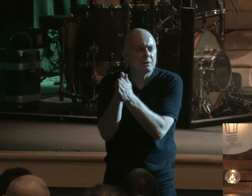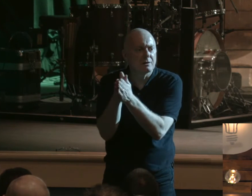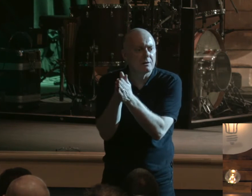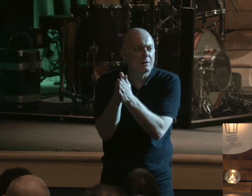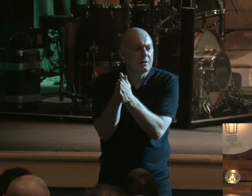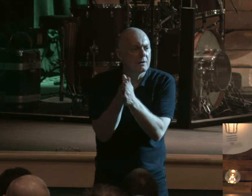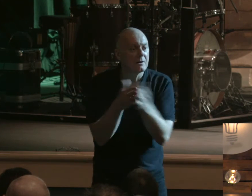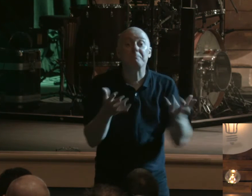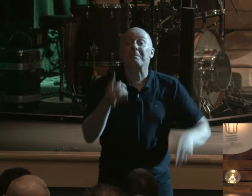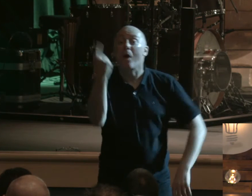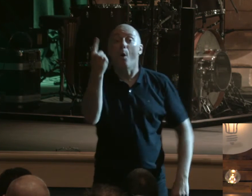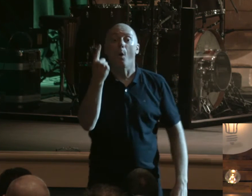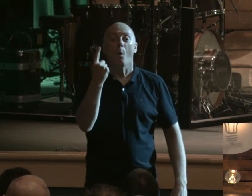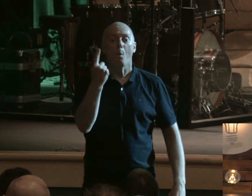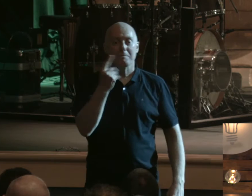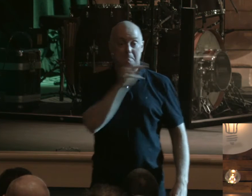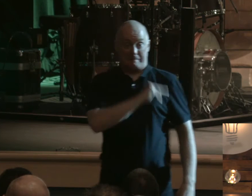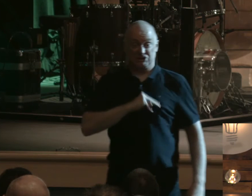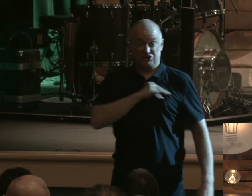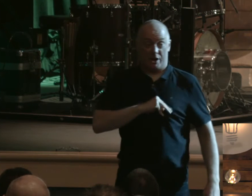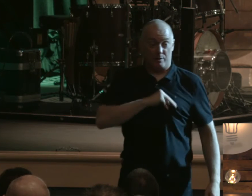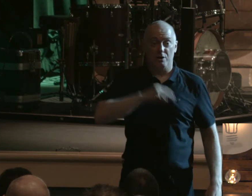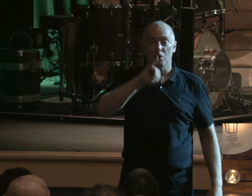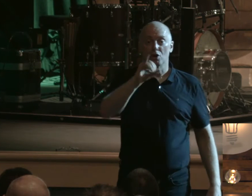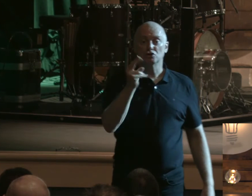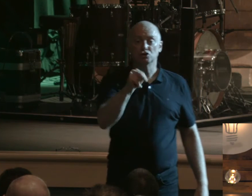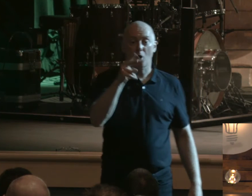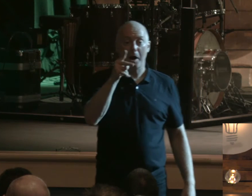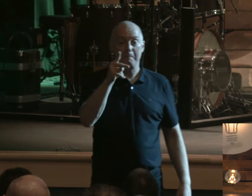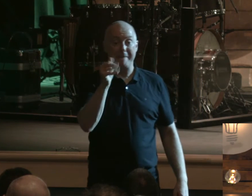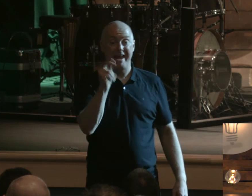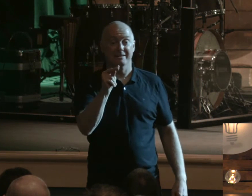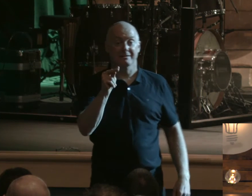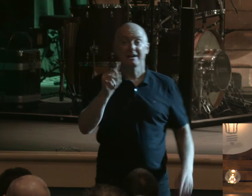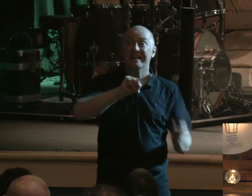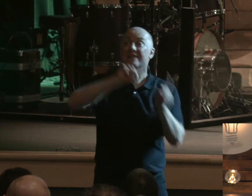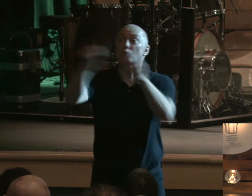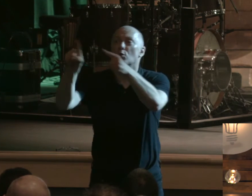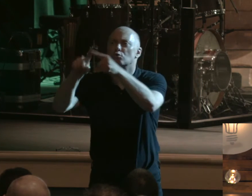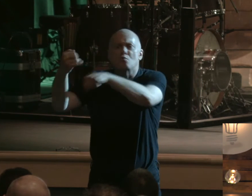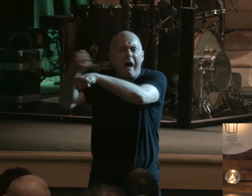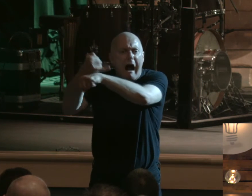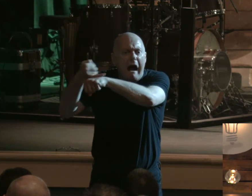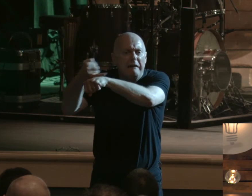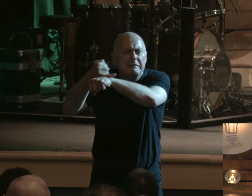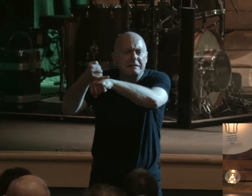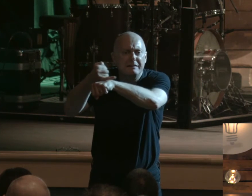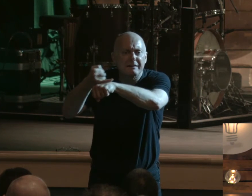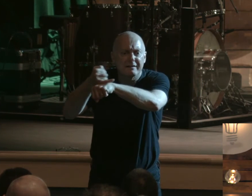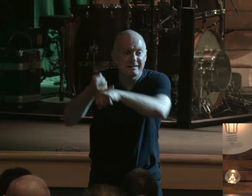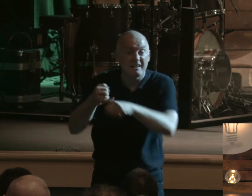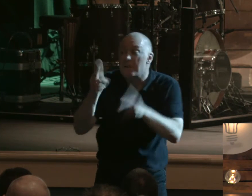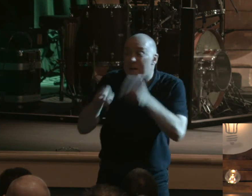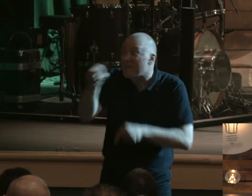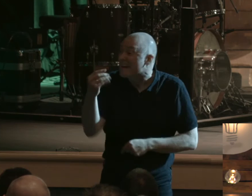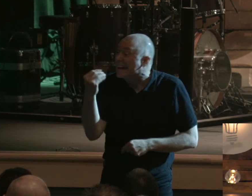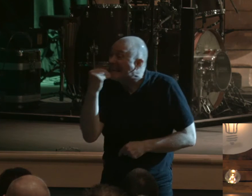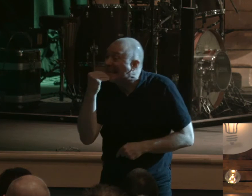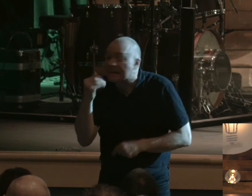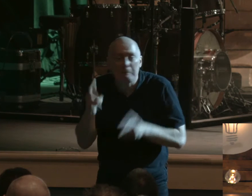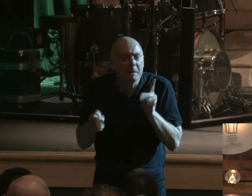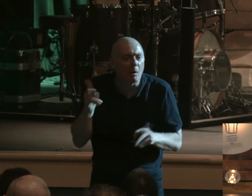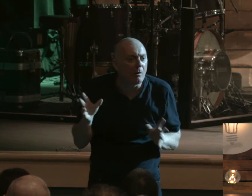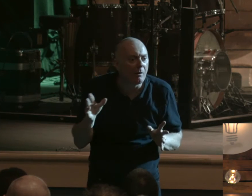Powerful missionary named John Payton. He was about to travel to the New Hebrides Islands where there were cannibals on that island,